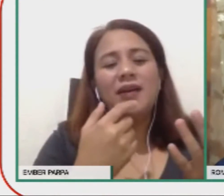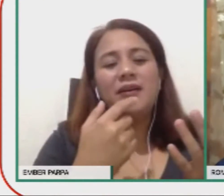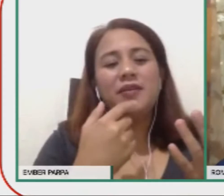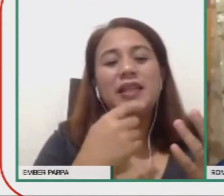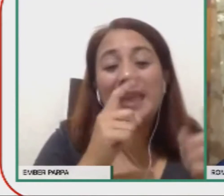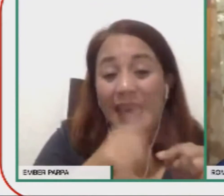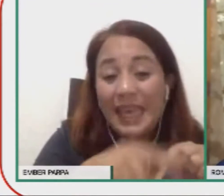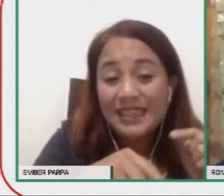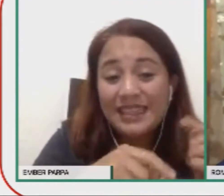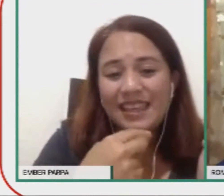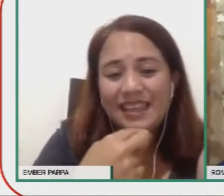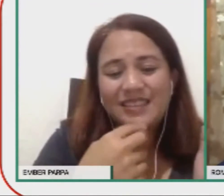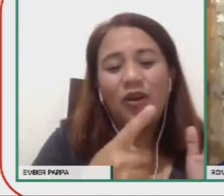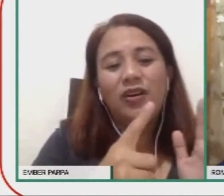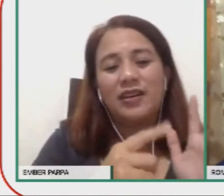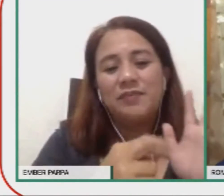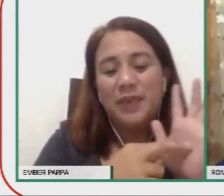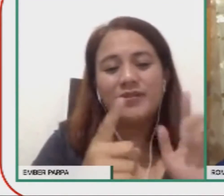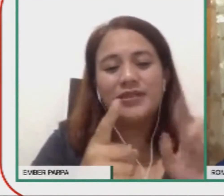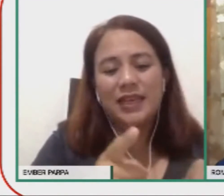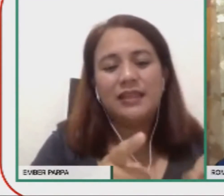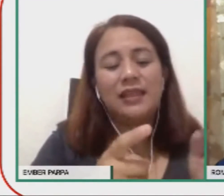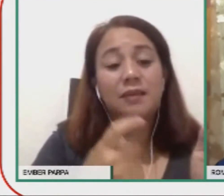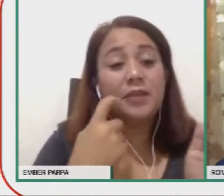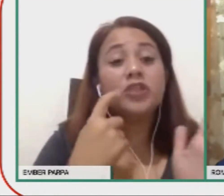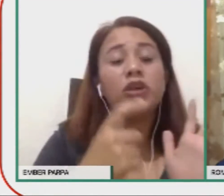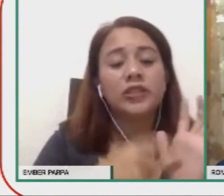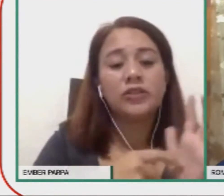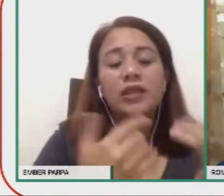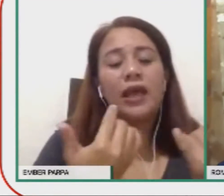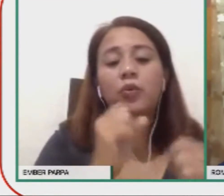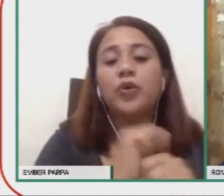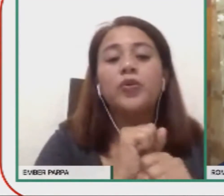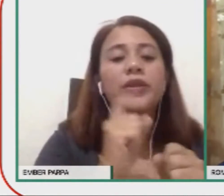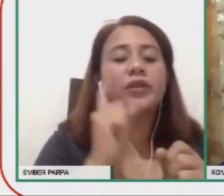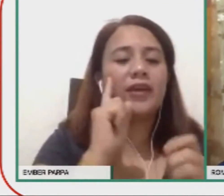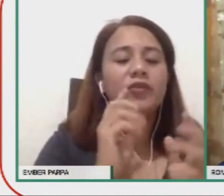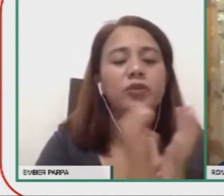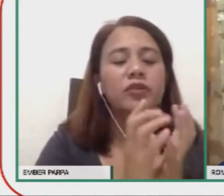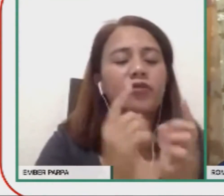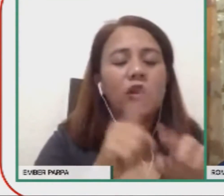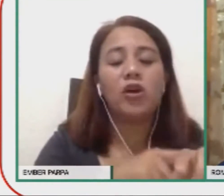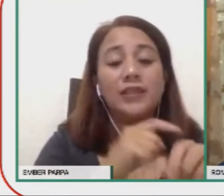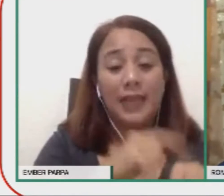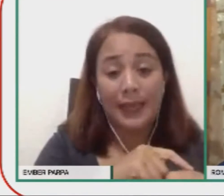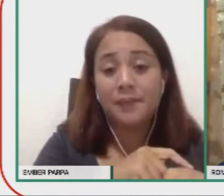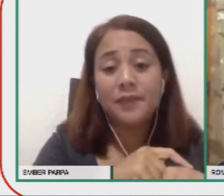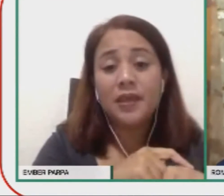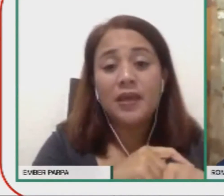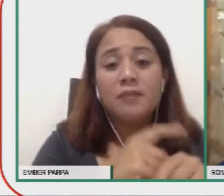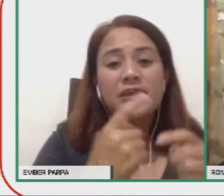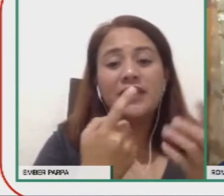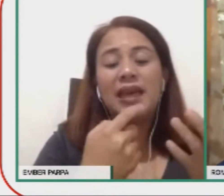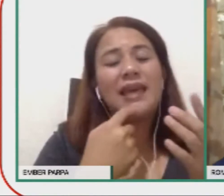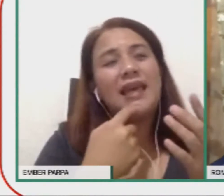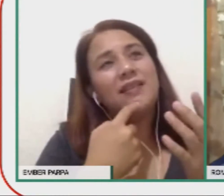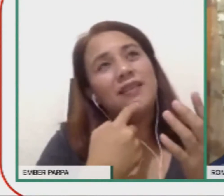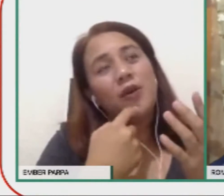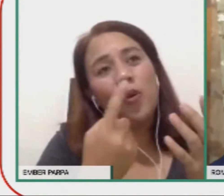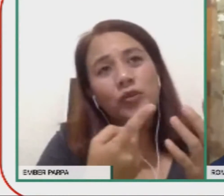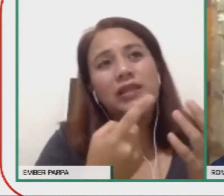I really can't talk in behalf sa kanila. But ano notice ko na, I work with the deaf community for a long time. But I think I